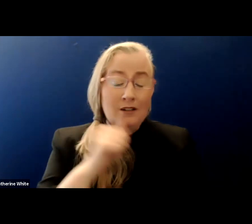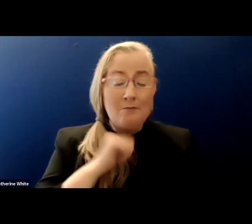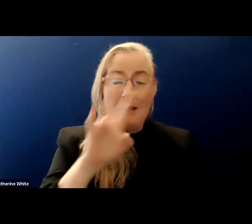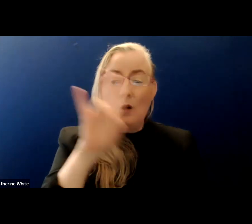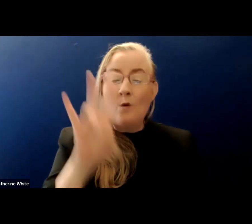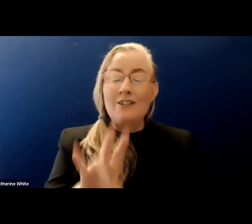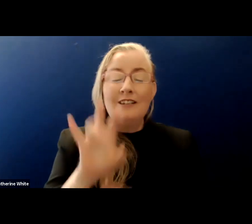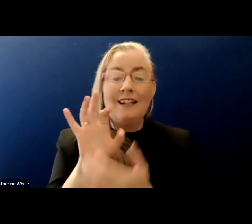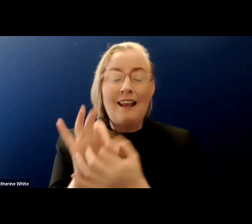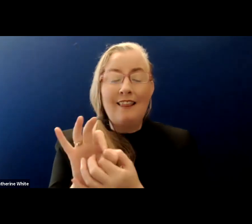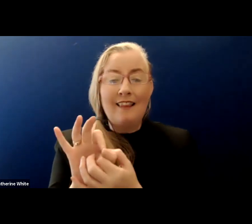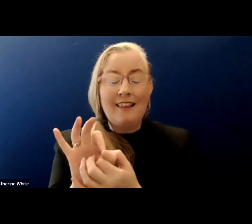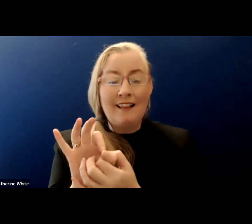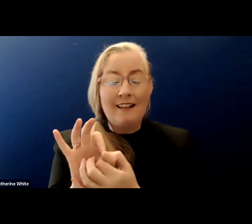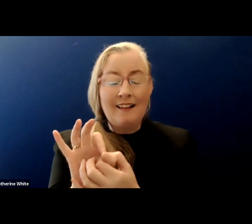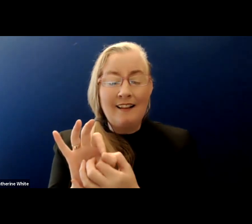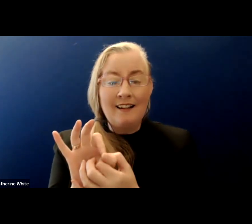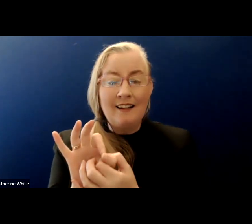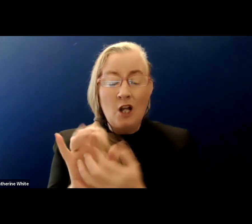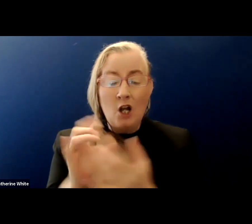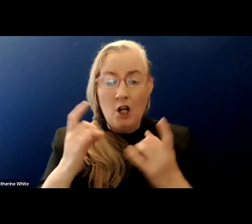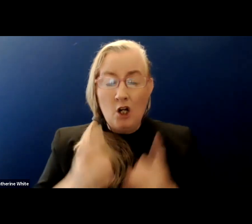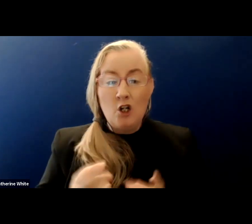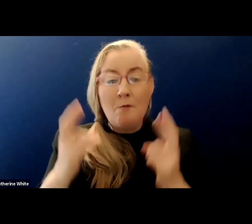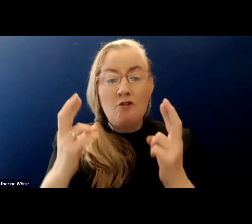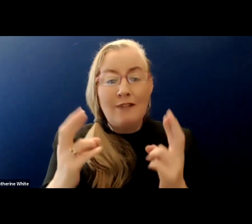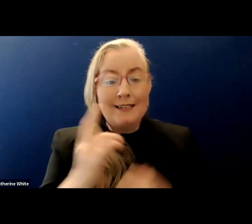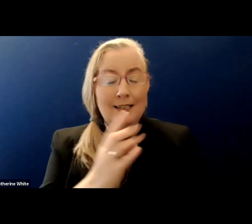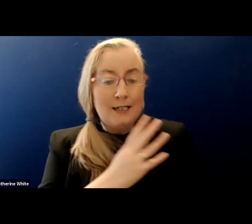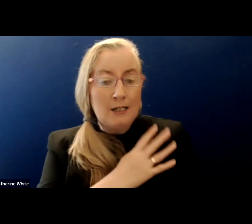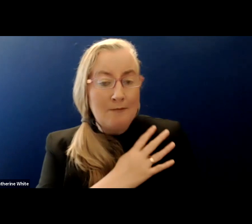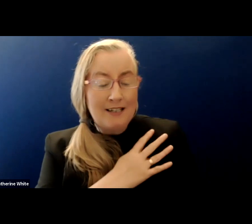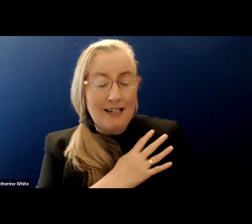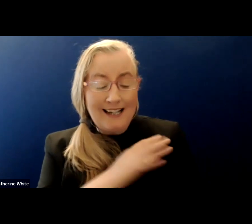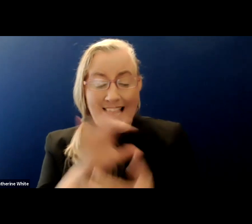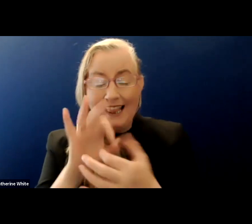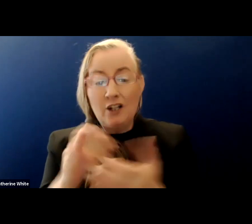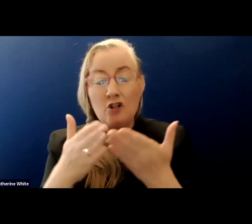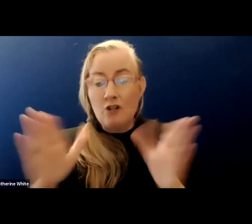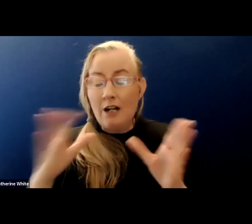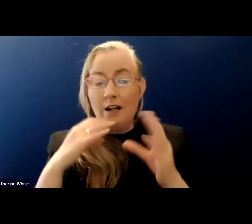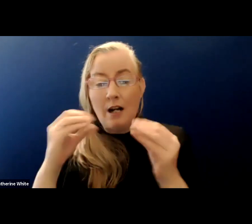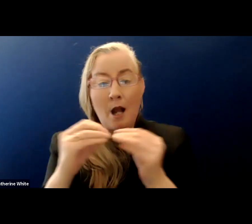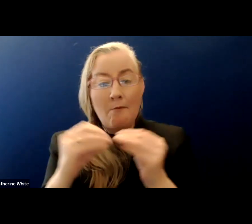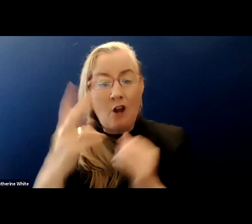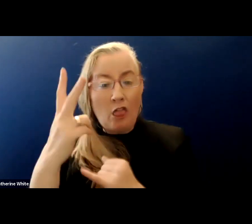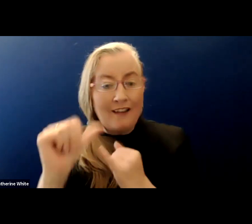is more to do with the Human Rights Committee, General Comment 36, and